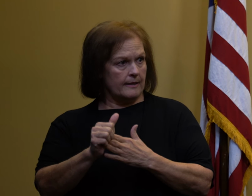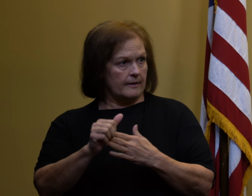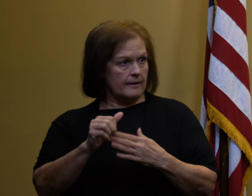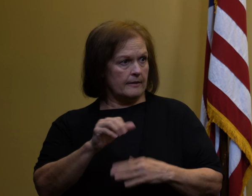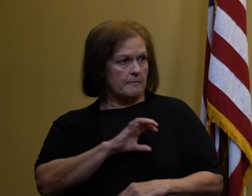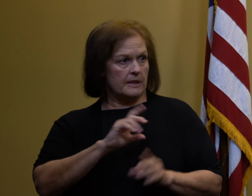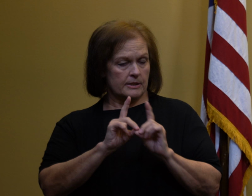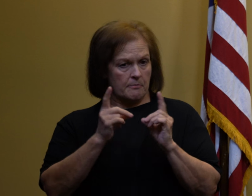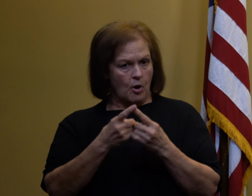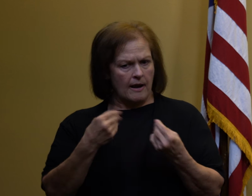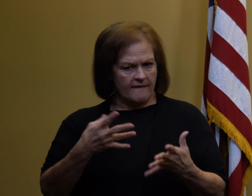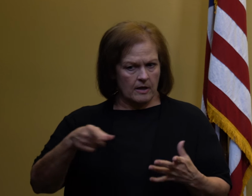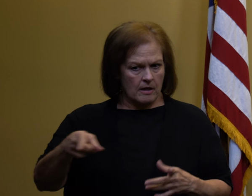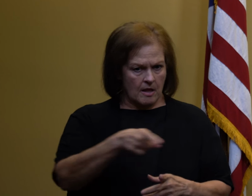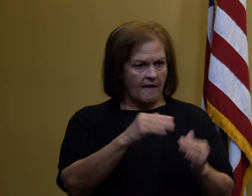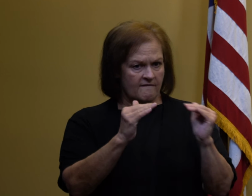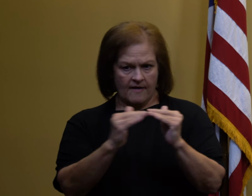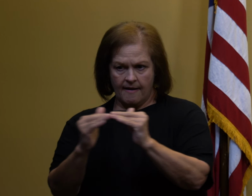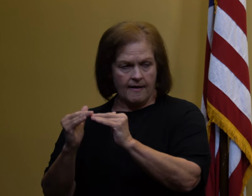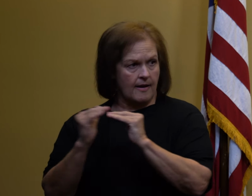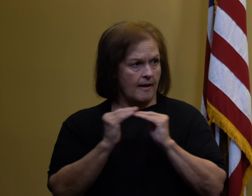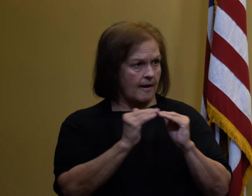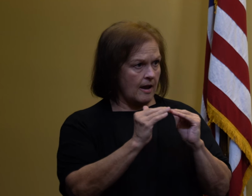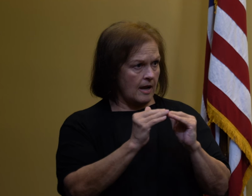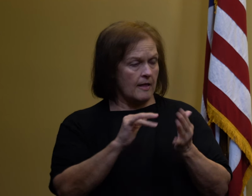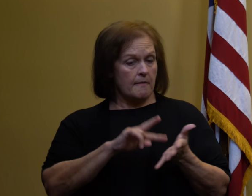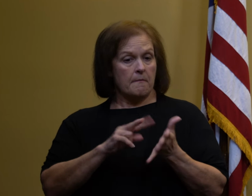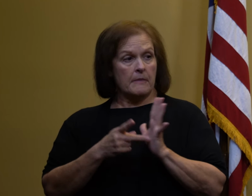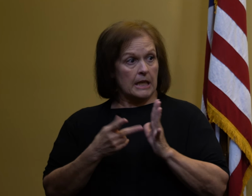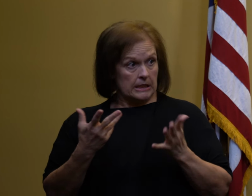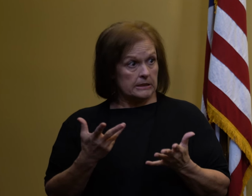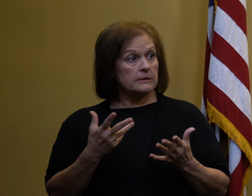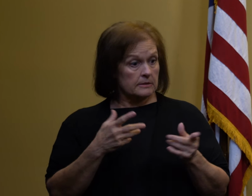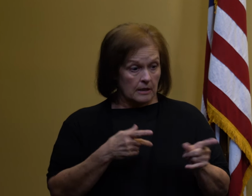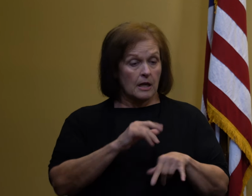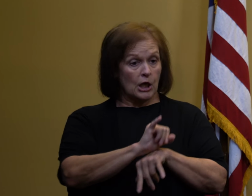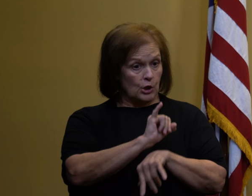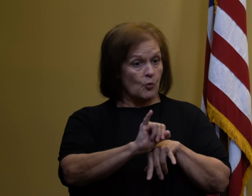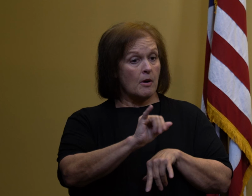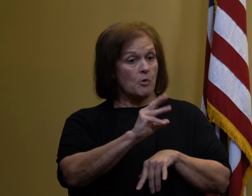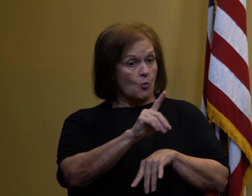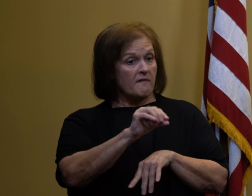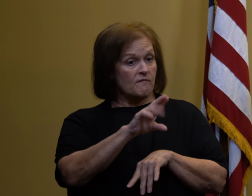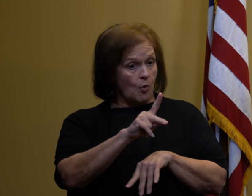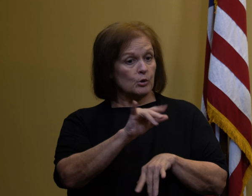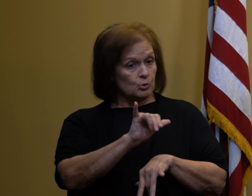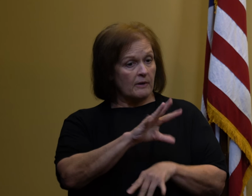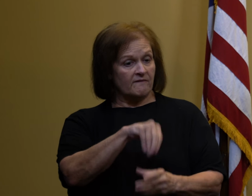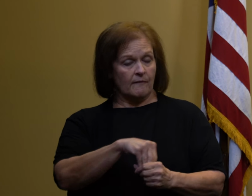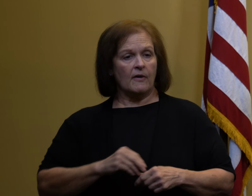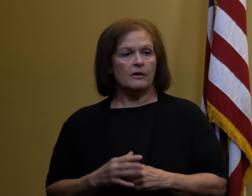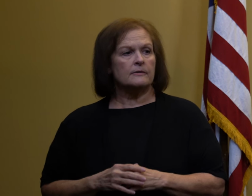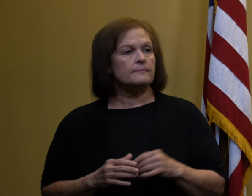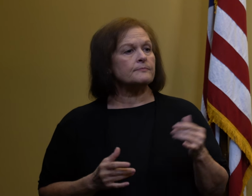fair opportunity and a fair shake, and that includes our interim chief, Woodford. Thank you. Cassie with WDSU,